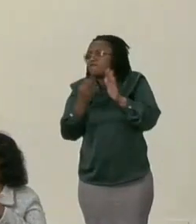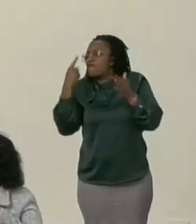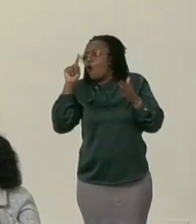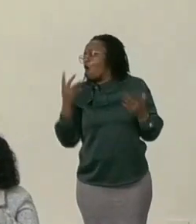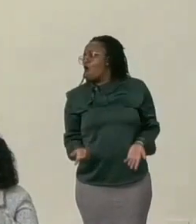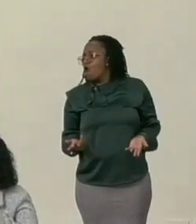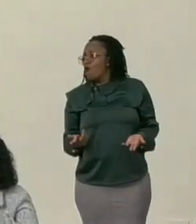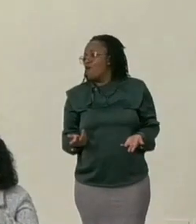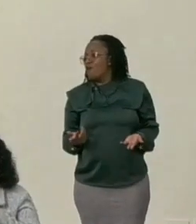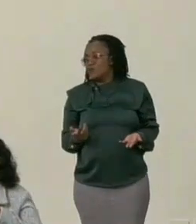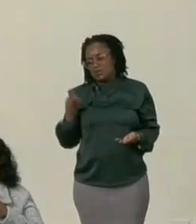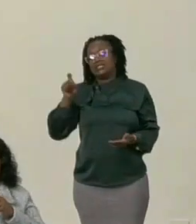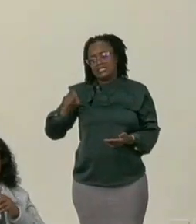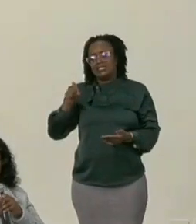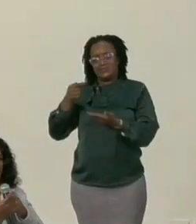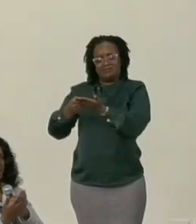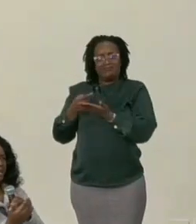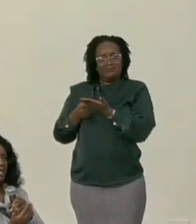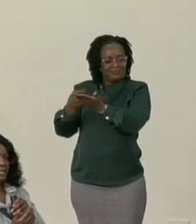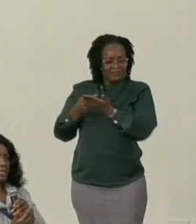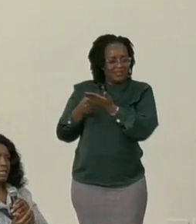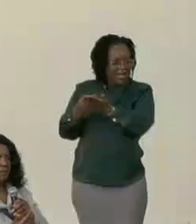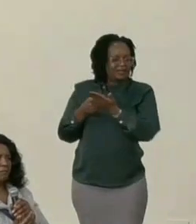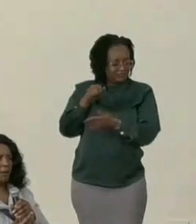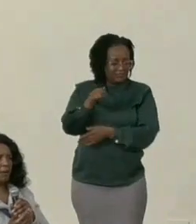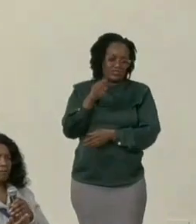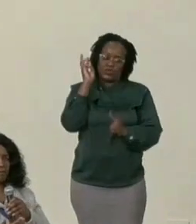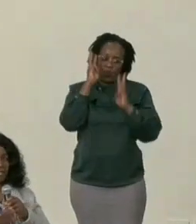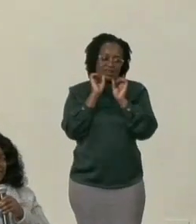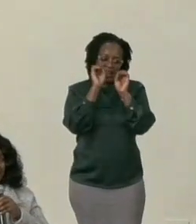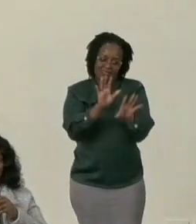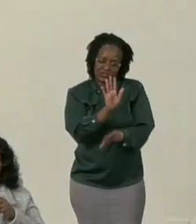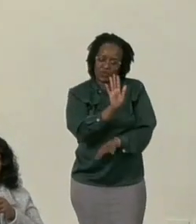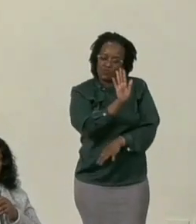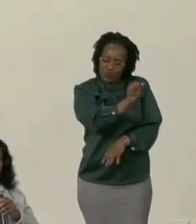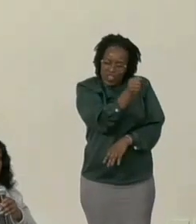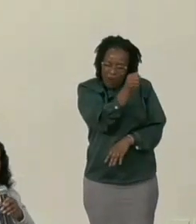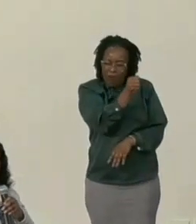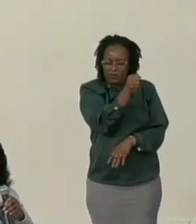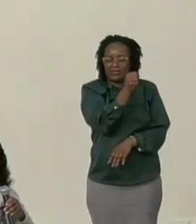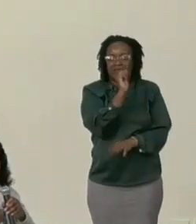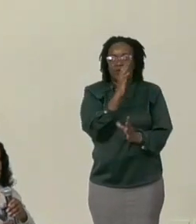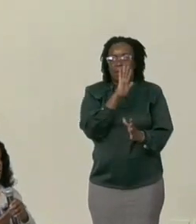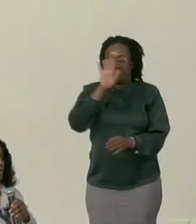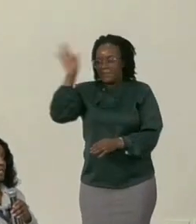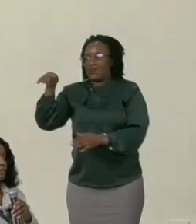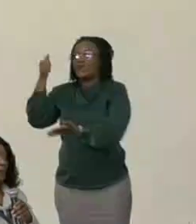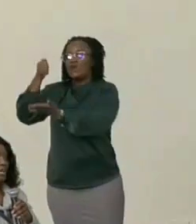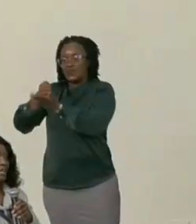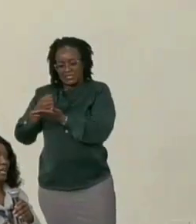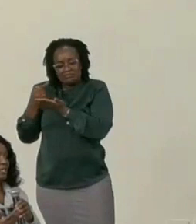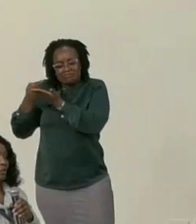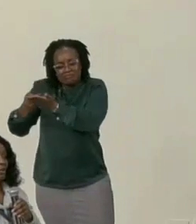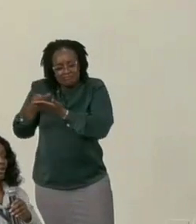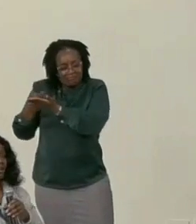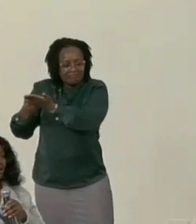perhaps we need to look at that. Let's pick this for discussion. I know we have also picked it for